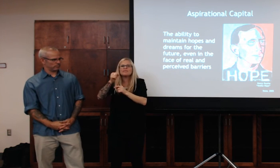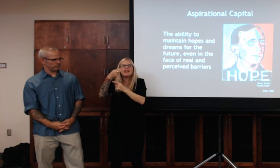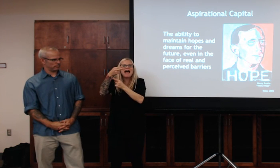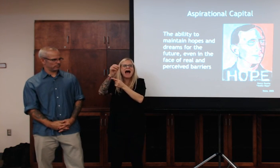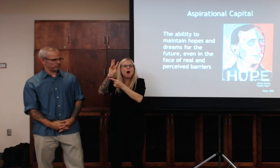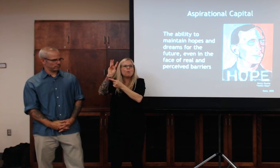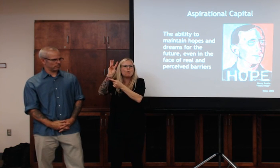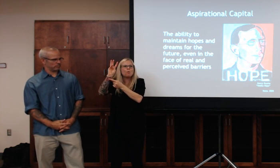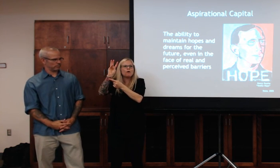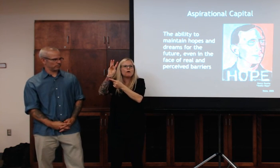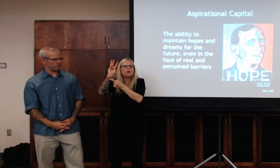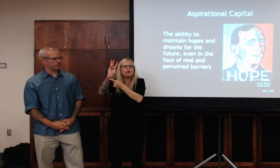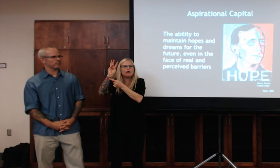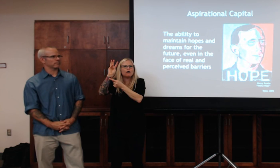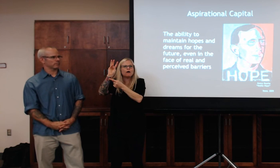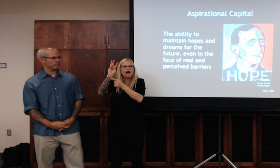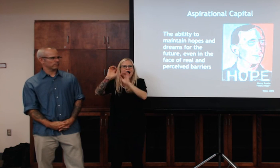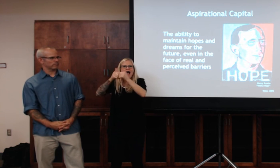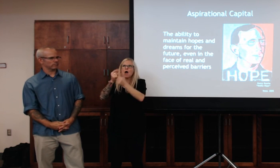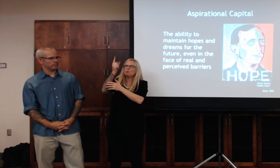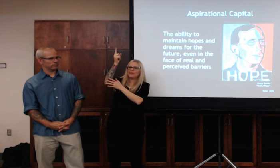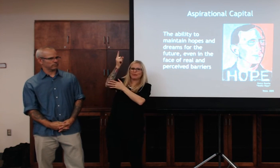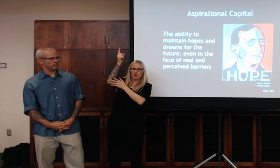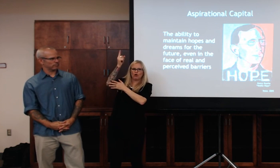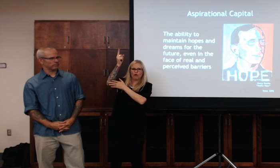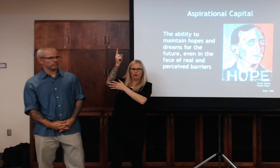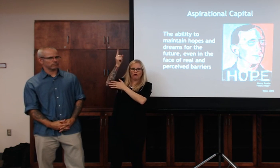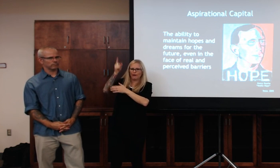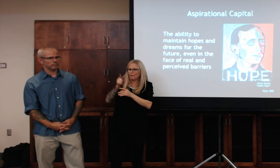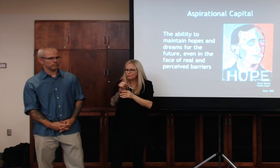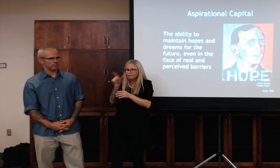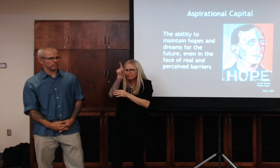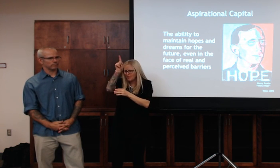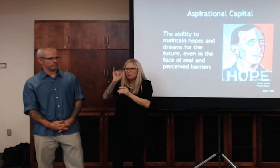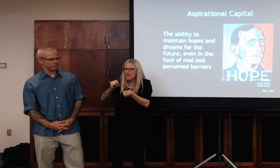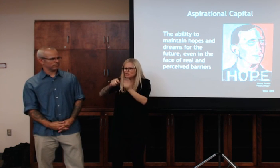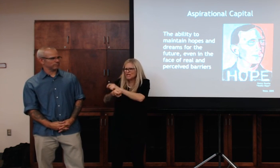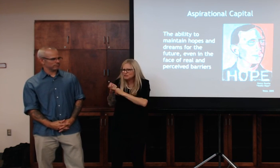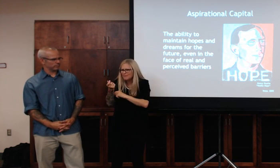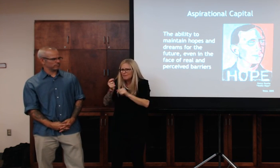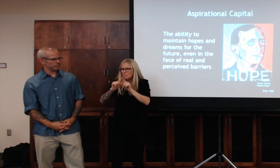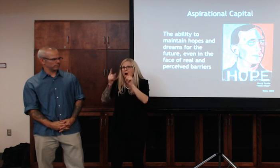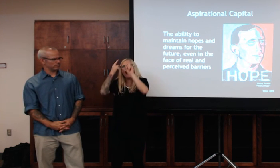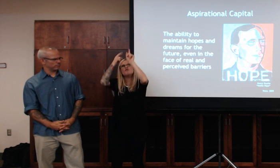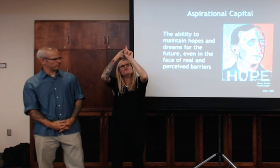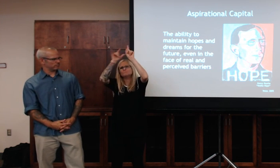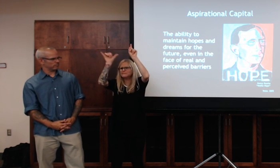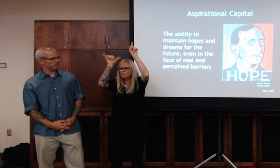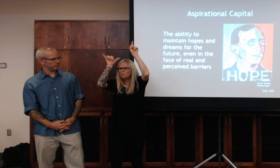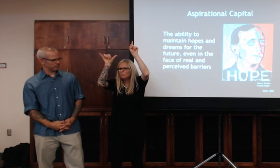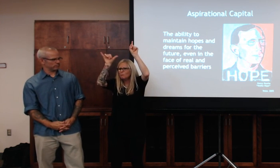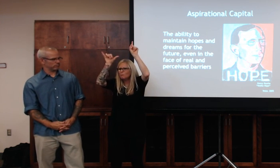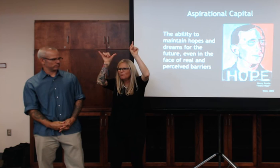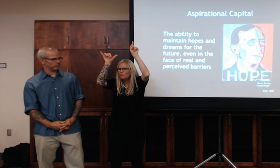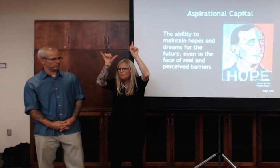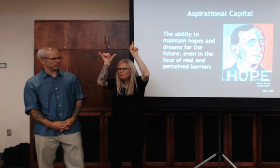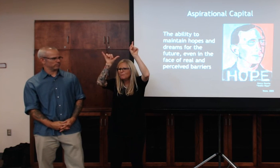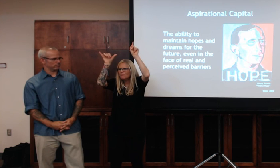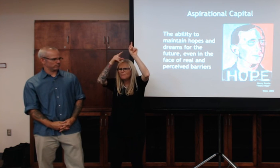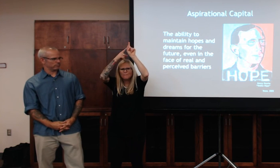changes is the how to get there. How to get there? What's the path I'm going to take to achieve those dreams?